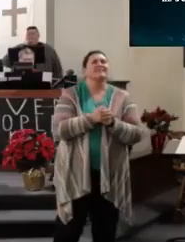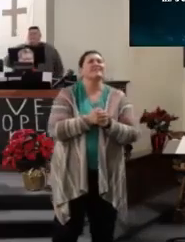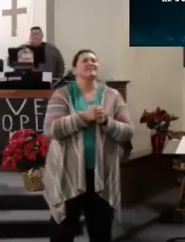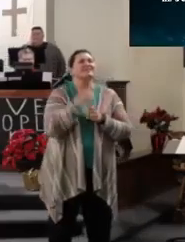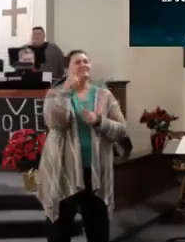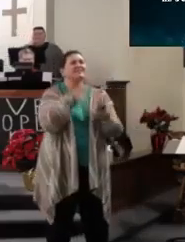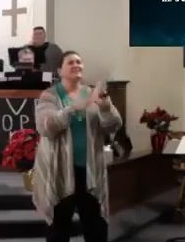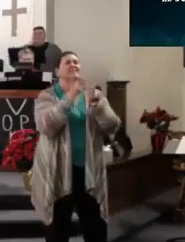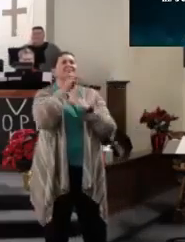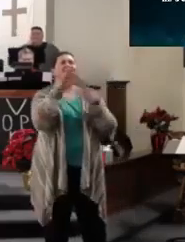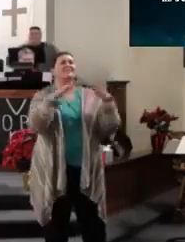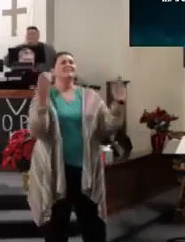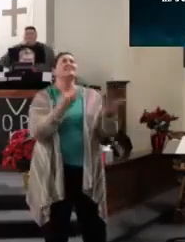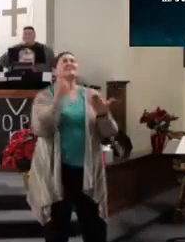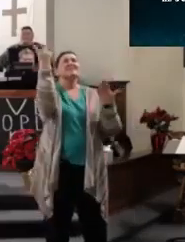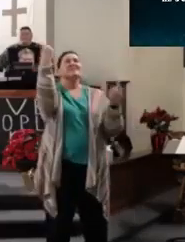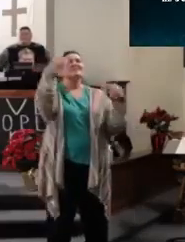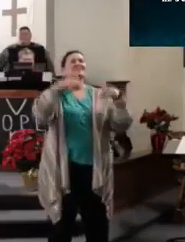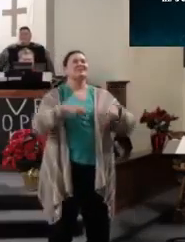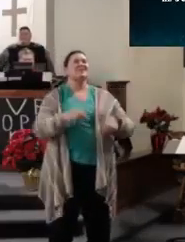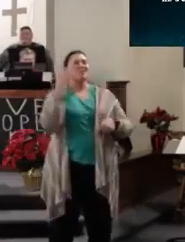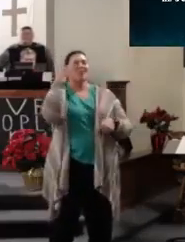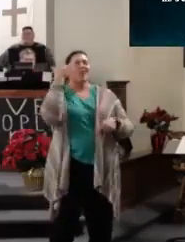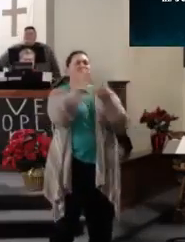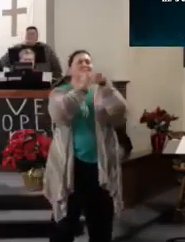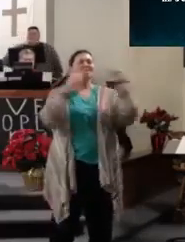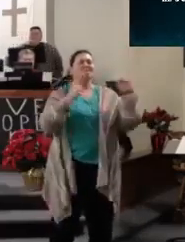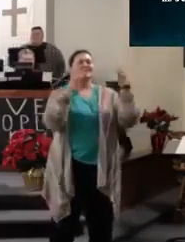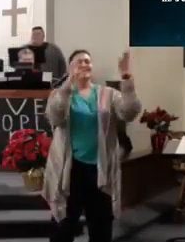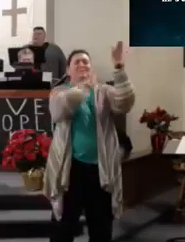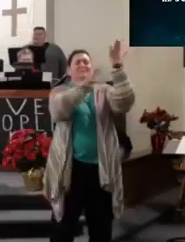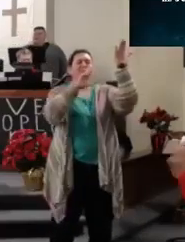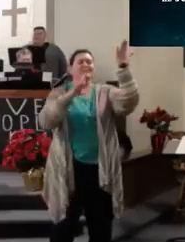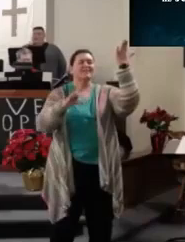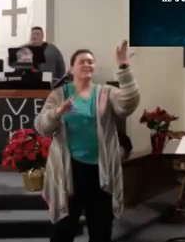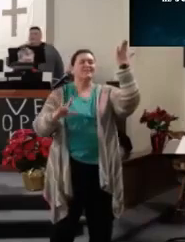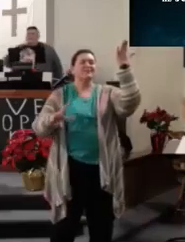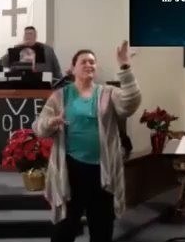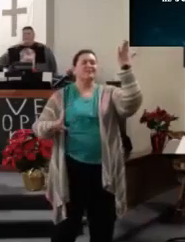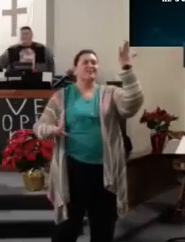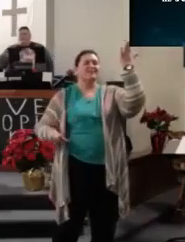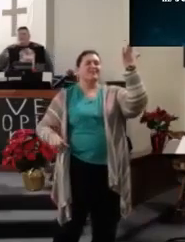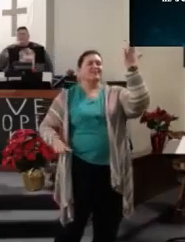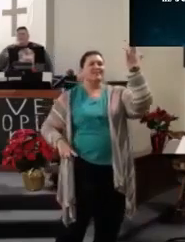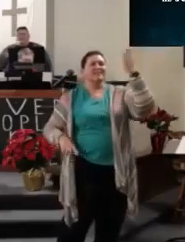us. For he is here, he's come to say,